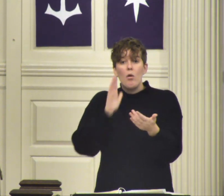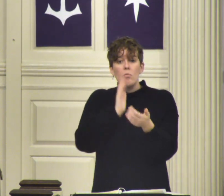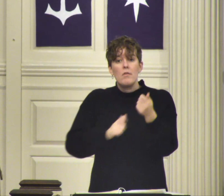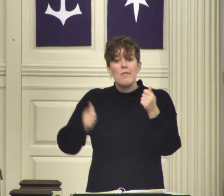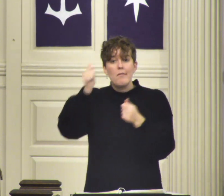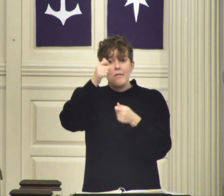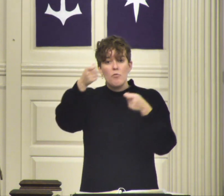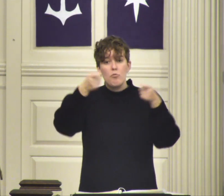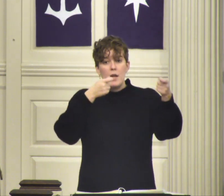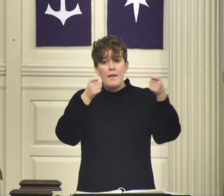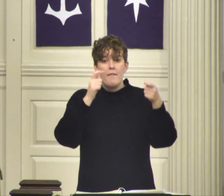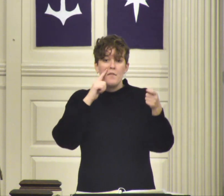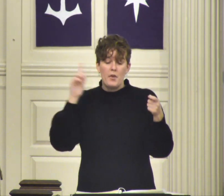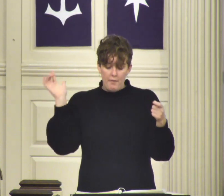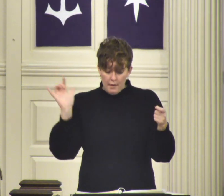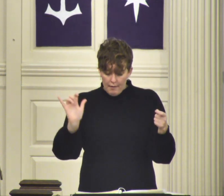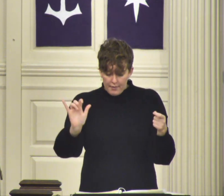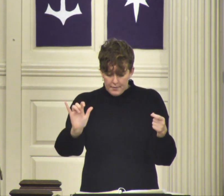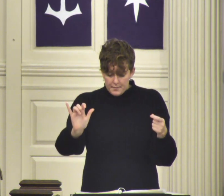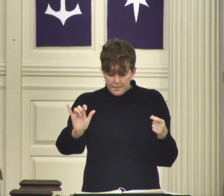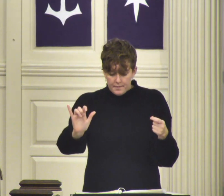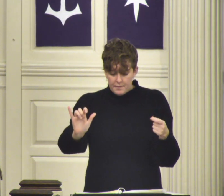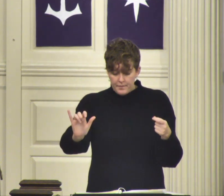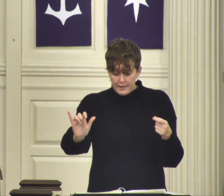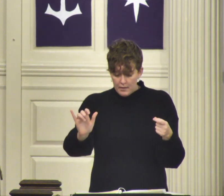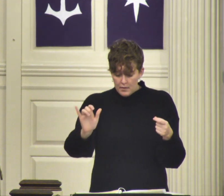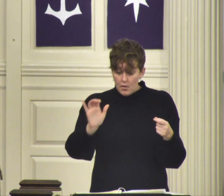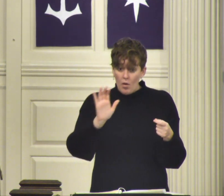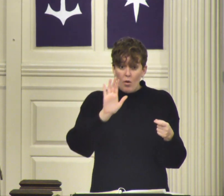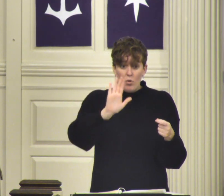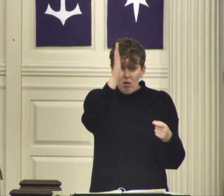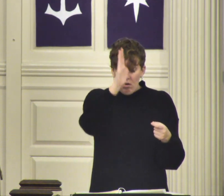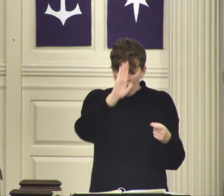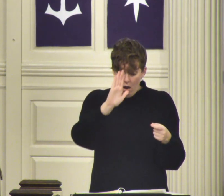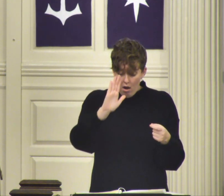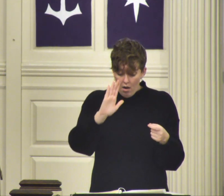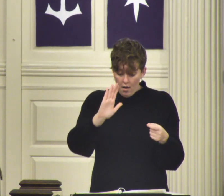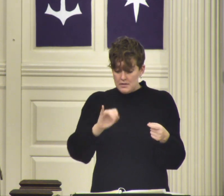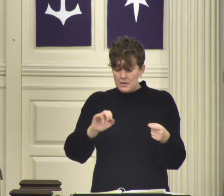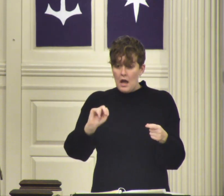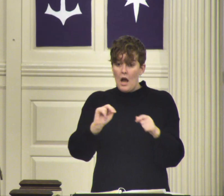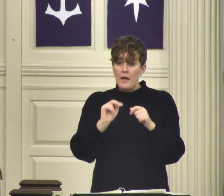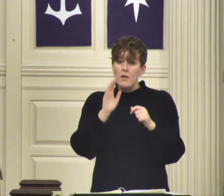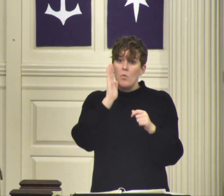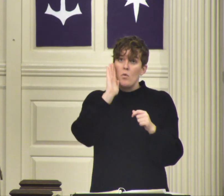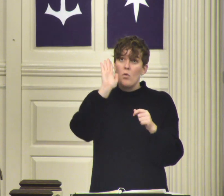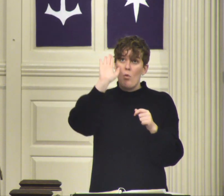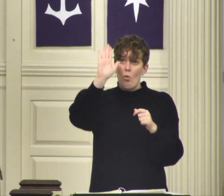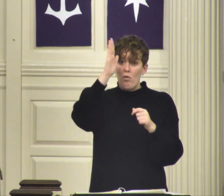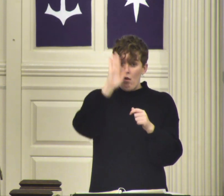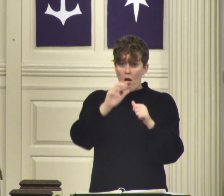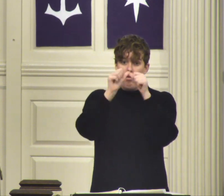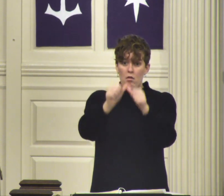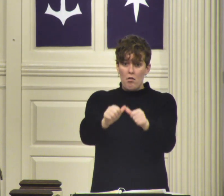reign forever, your God, O Zion, through all